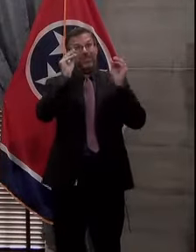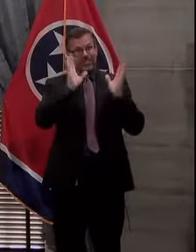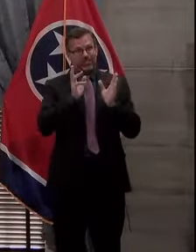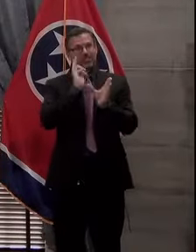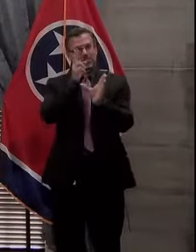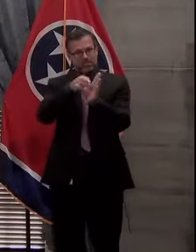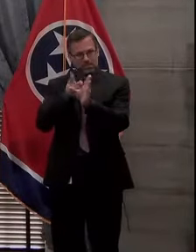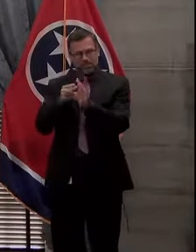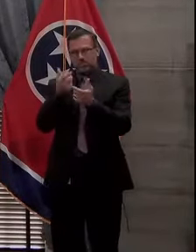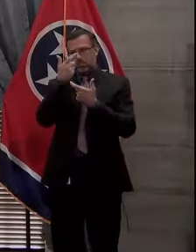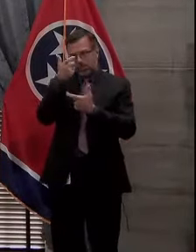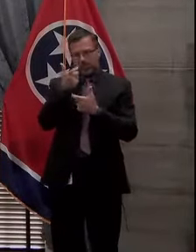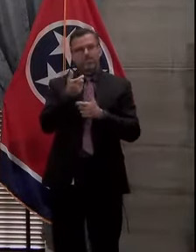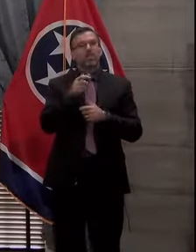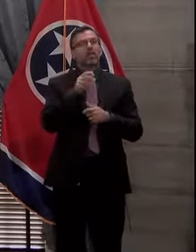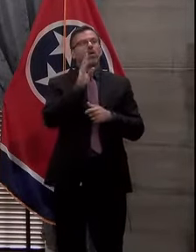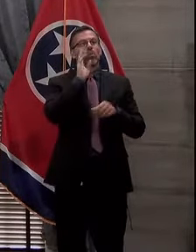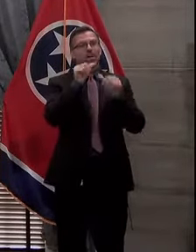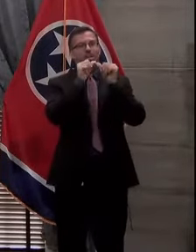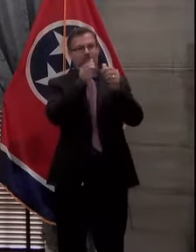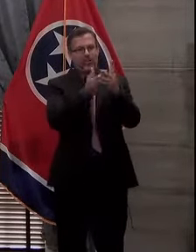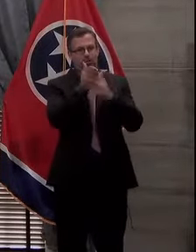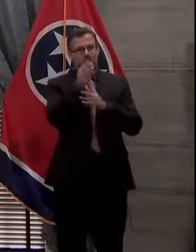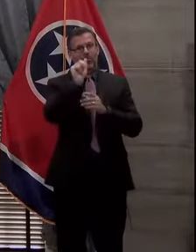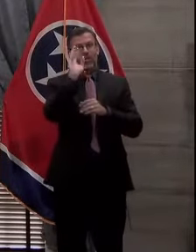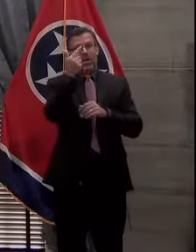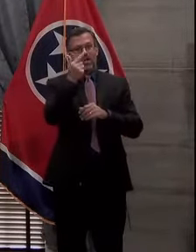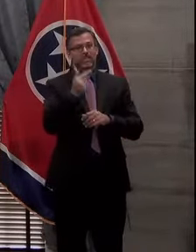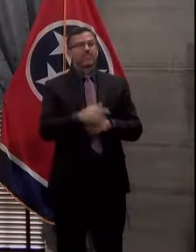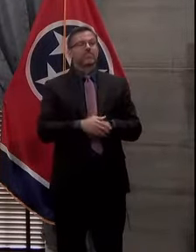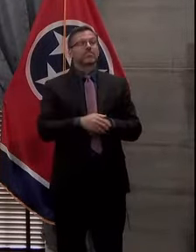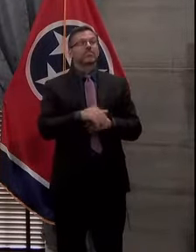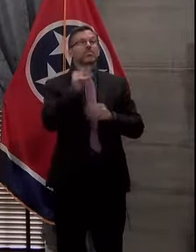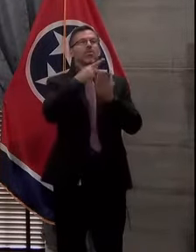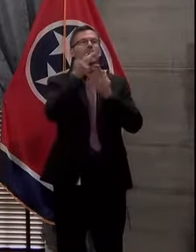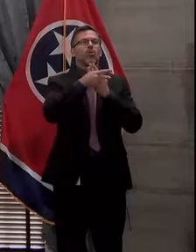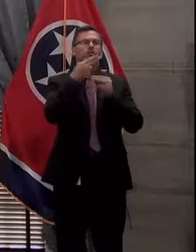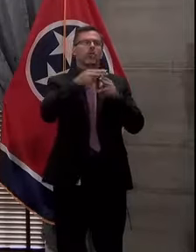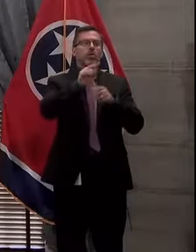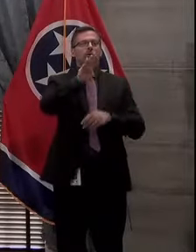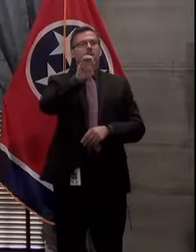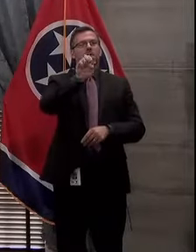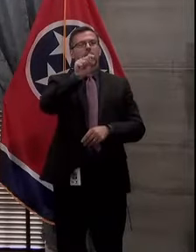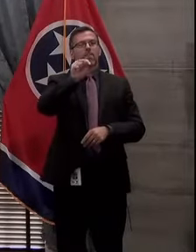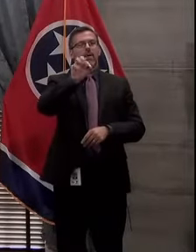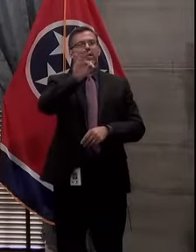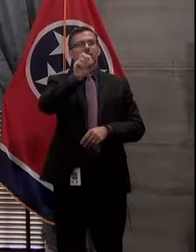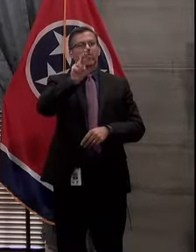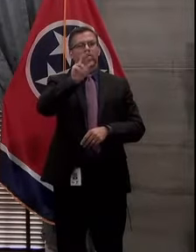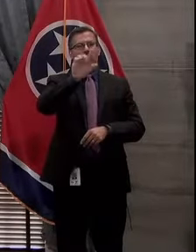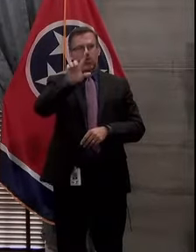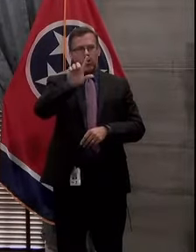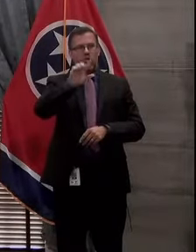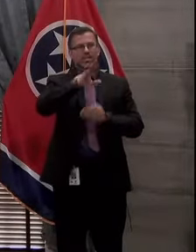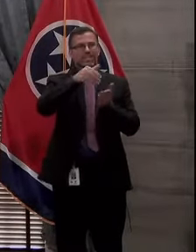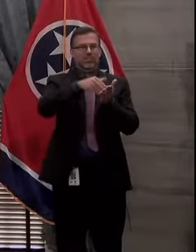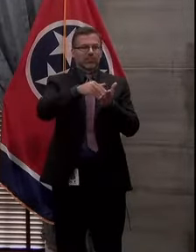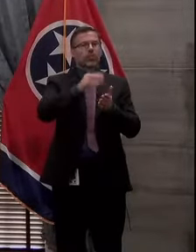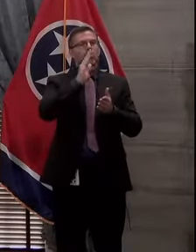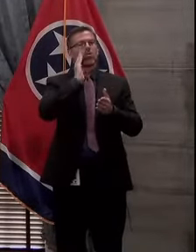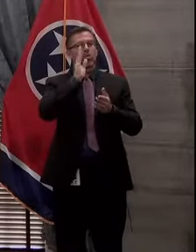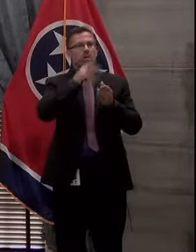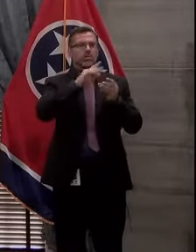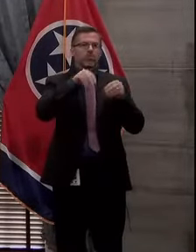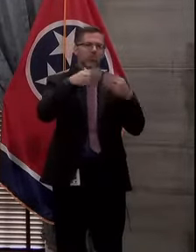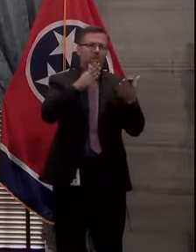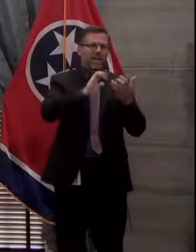have continued through August. Best for All Central will add on top of that, and it will offer things like preparing your distance learning classroom,